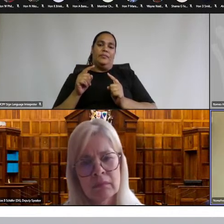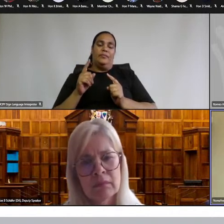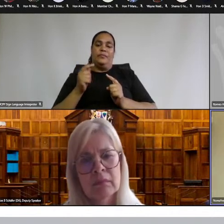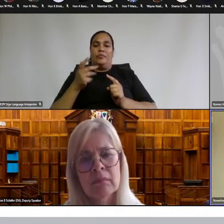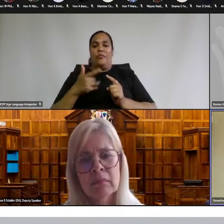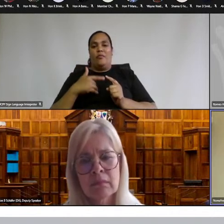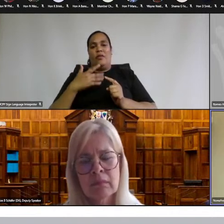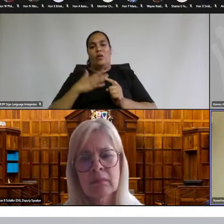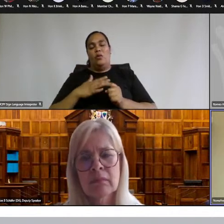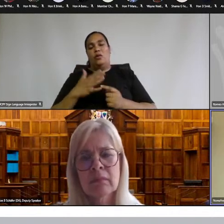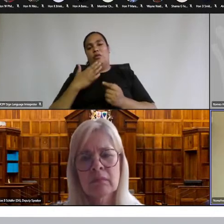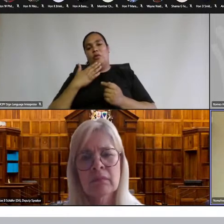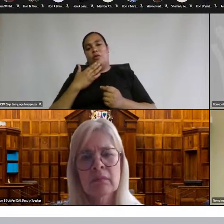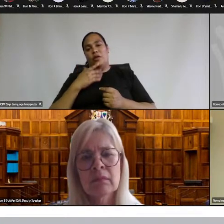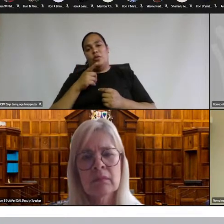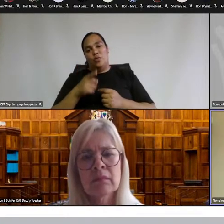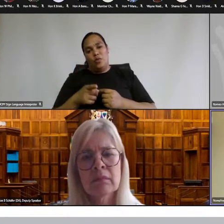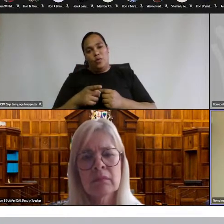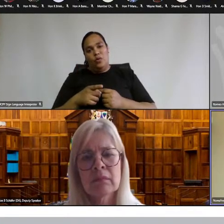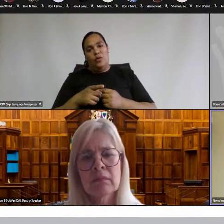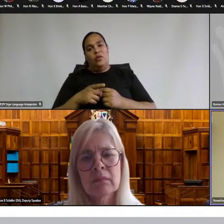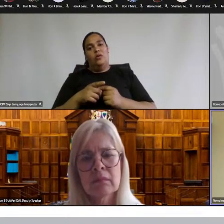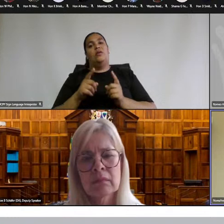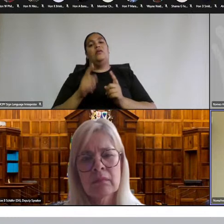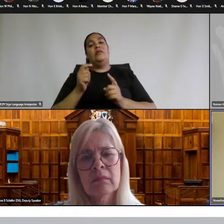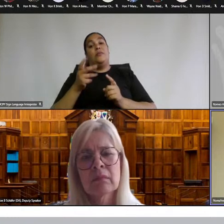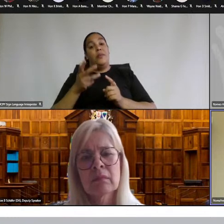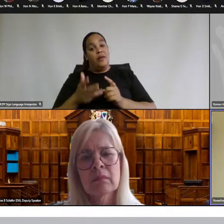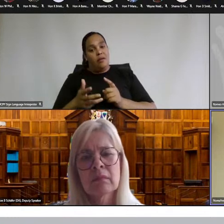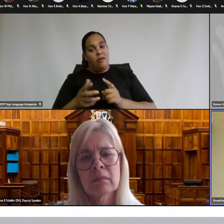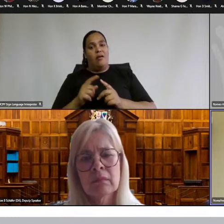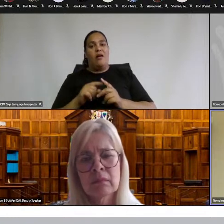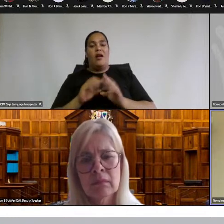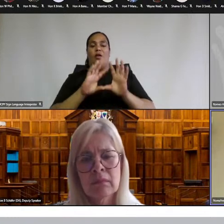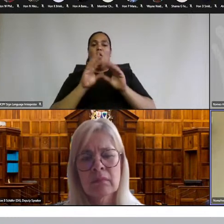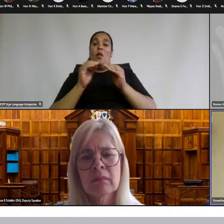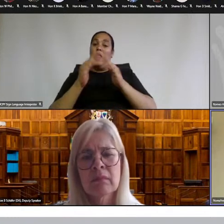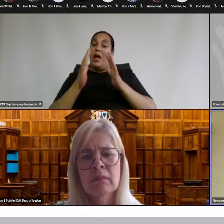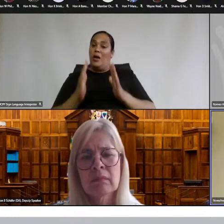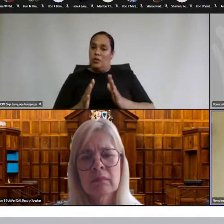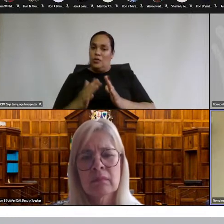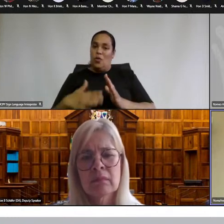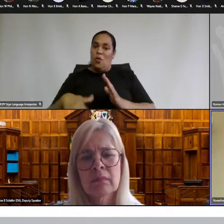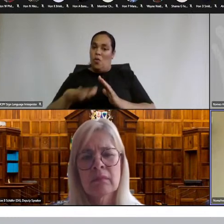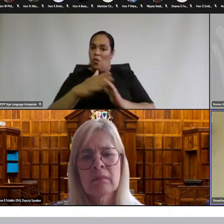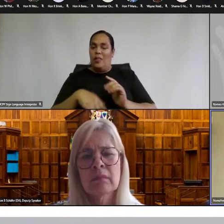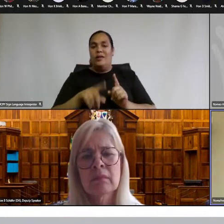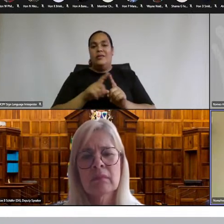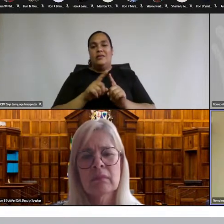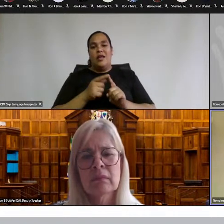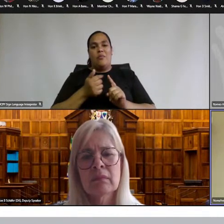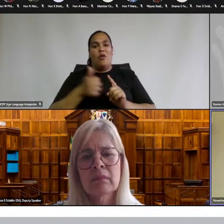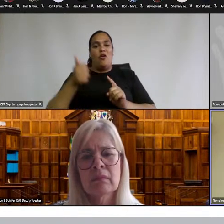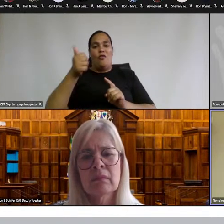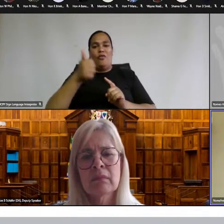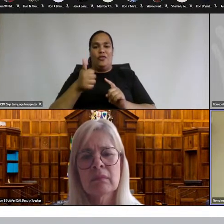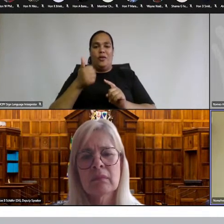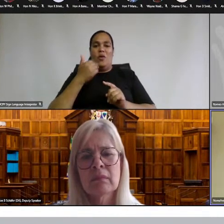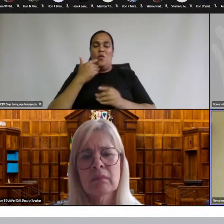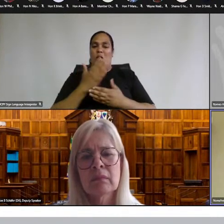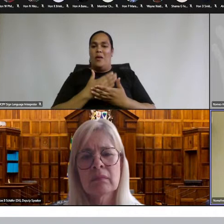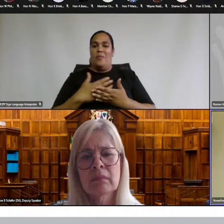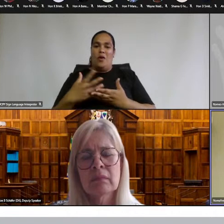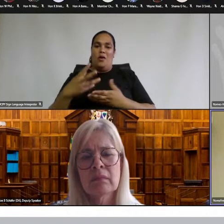thank the Speaker, the whole House, and also the officials that are part